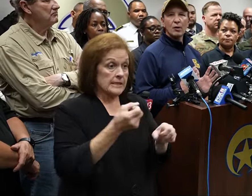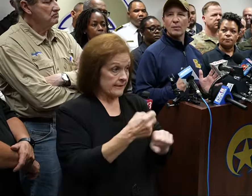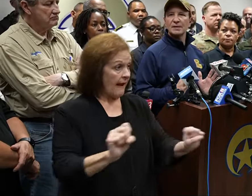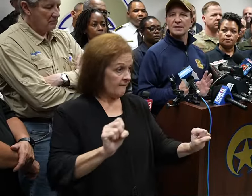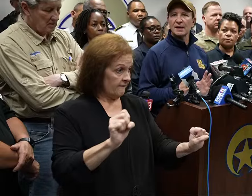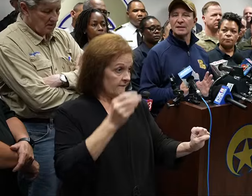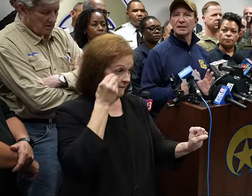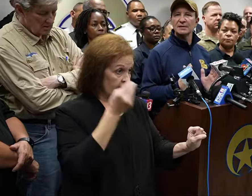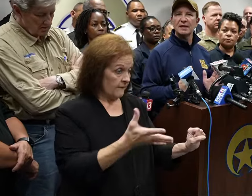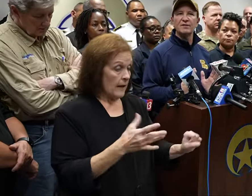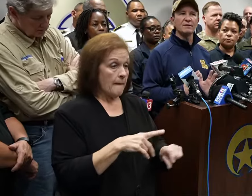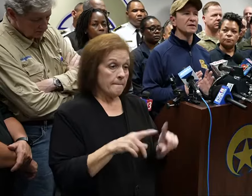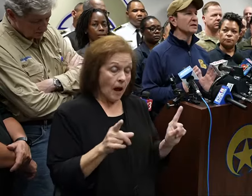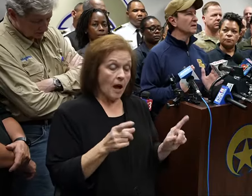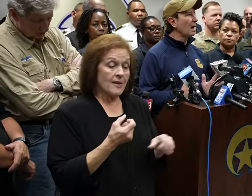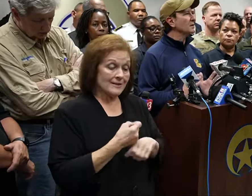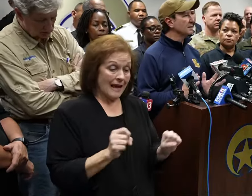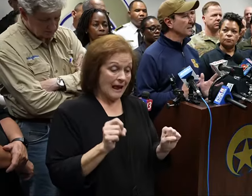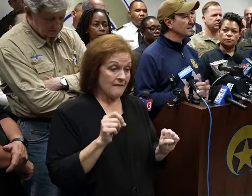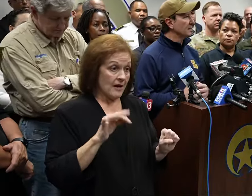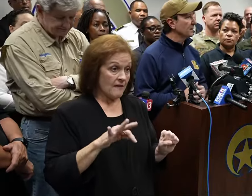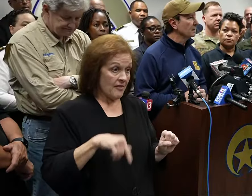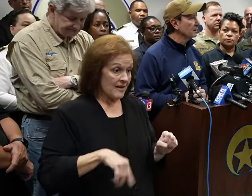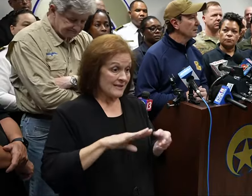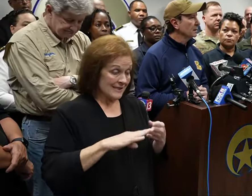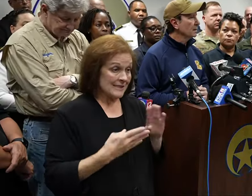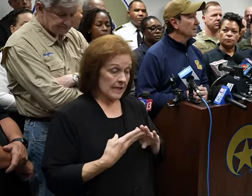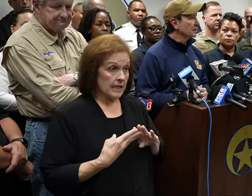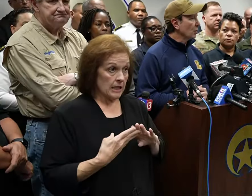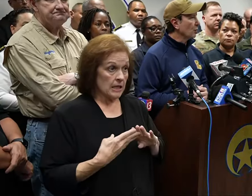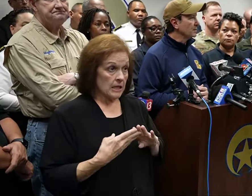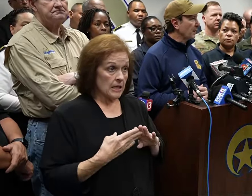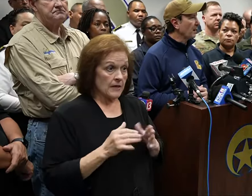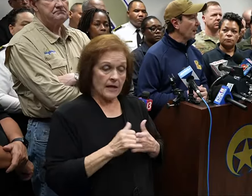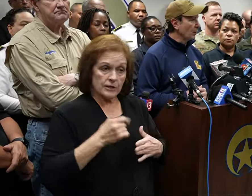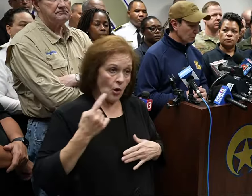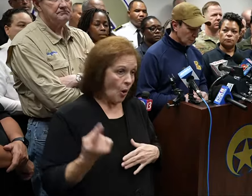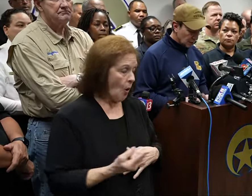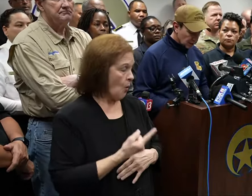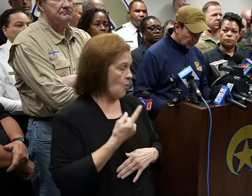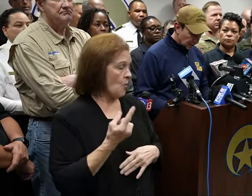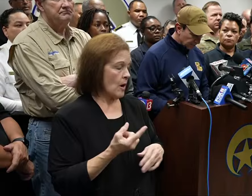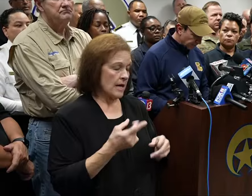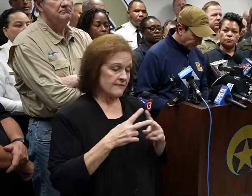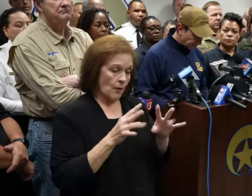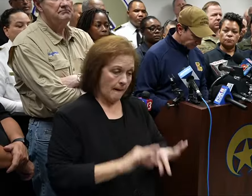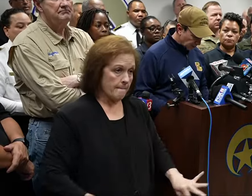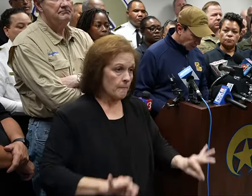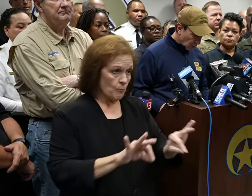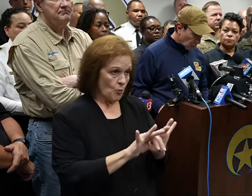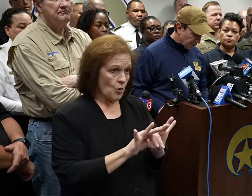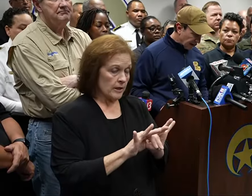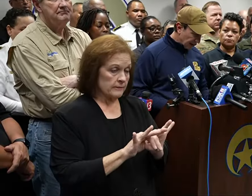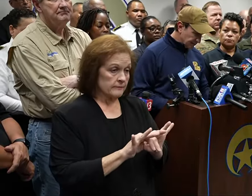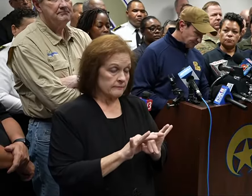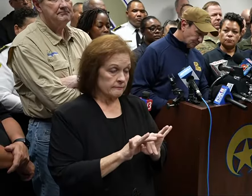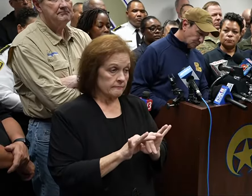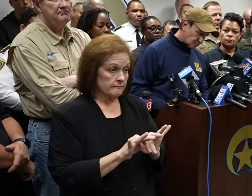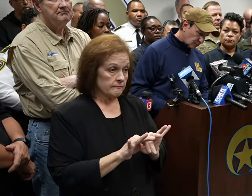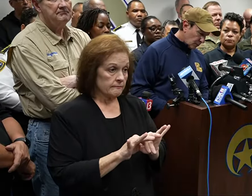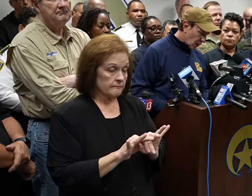But I've always said that the safety of this entire city is something that is always paramount to me. With